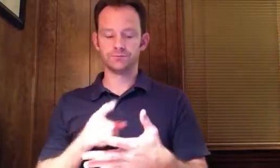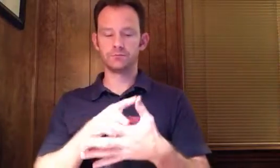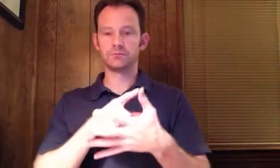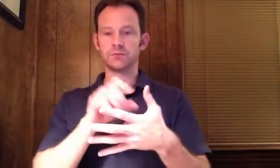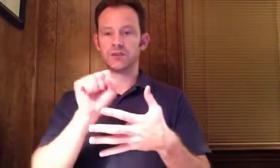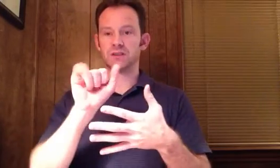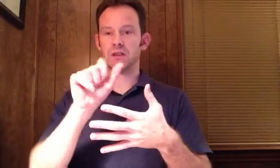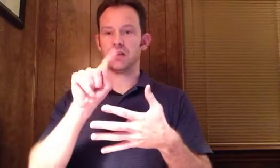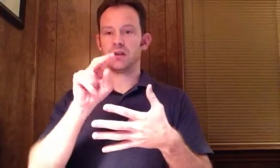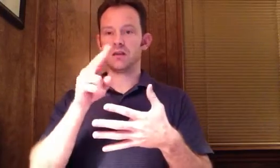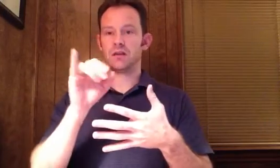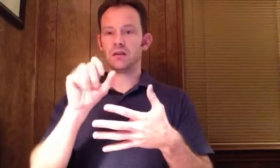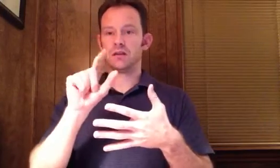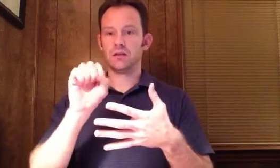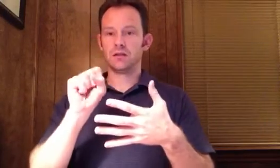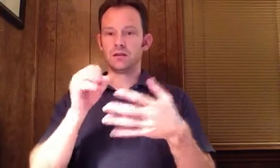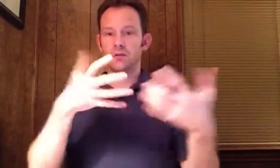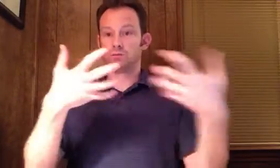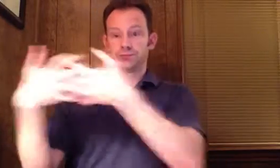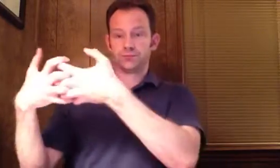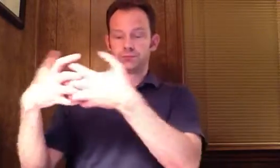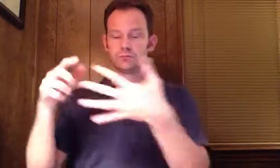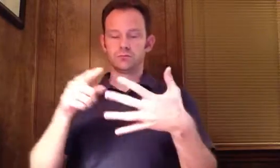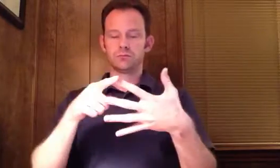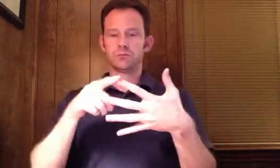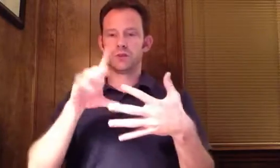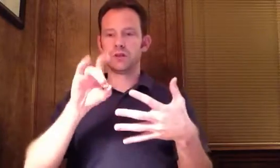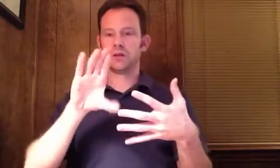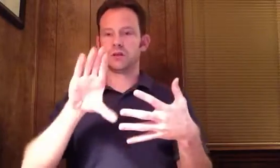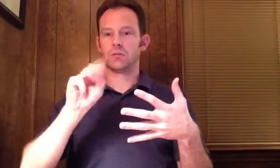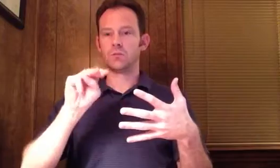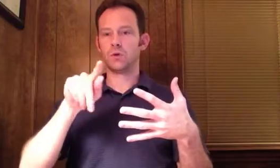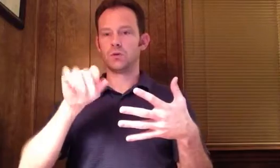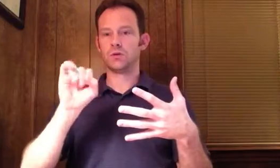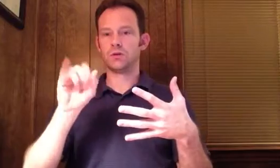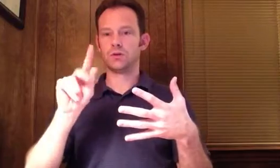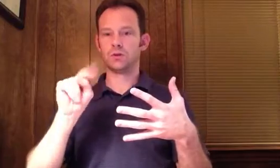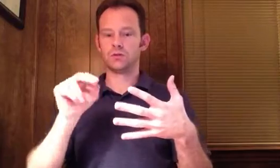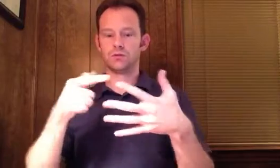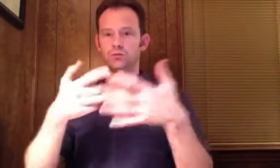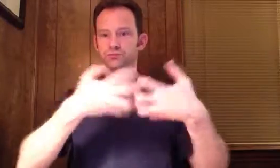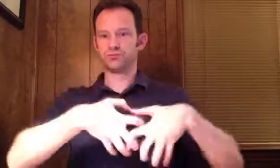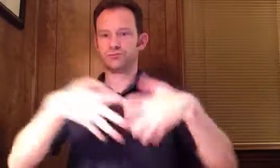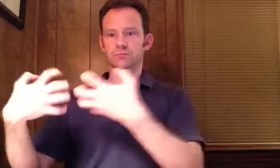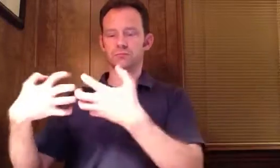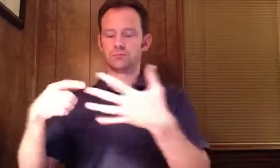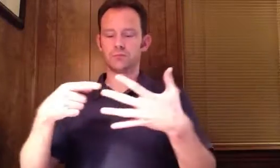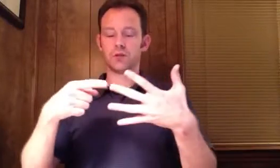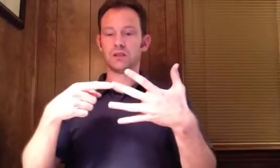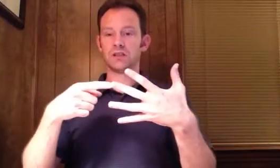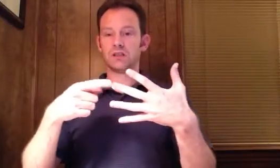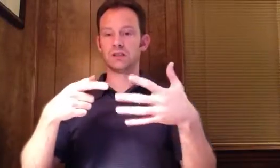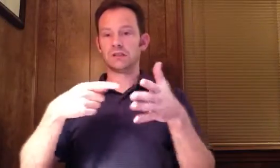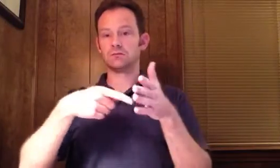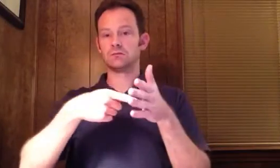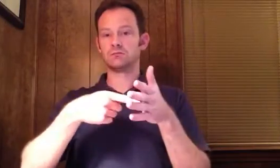First is synthesis. Second is decomposition. Third is single replacement reactions.